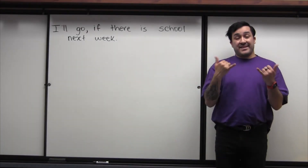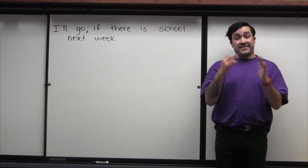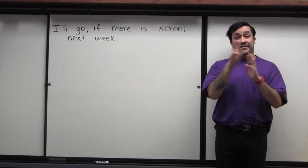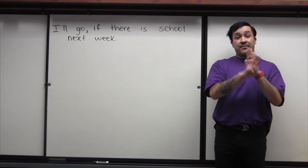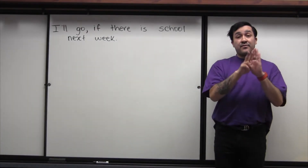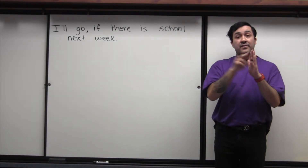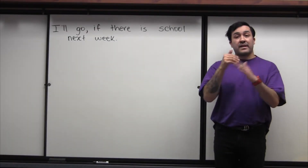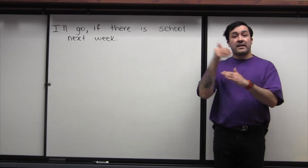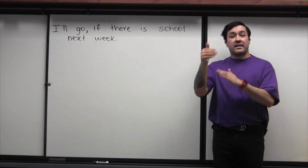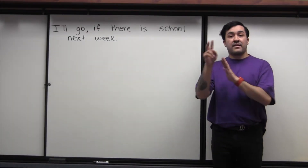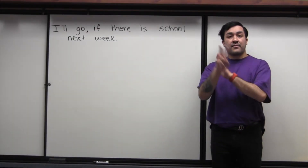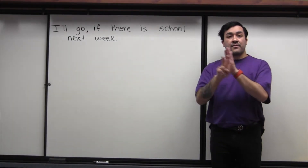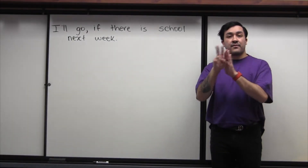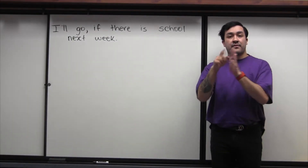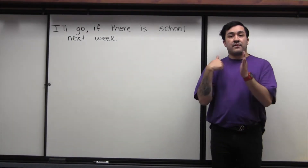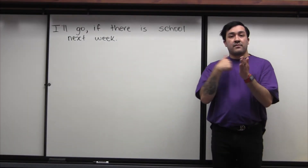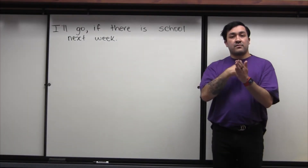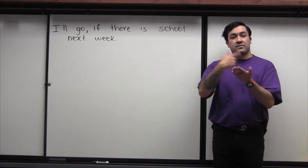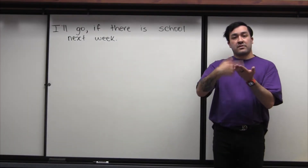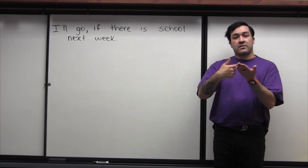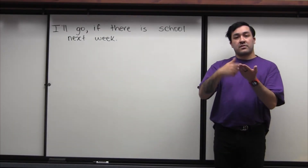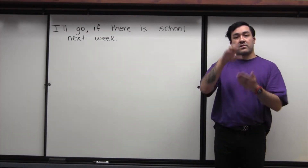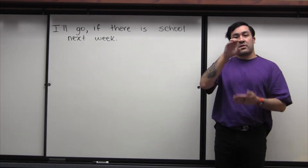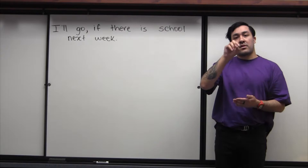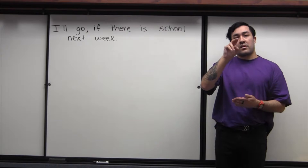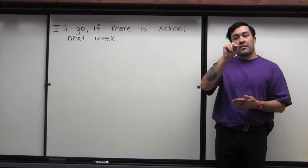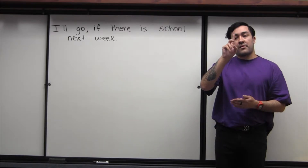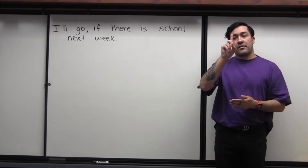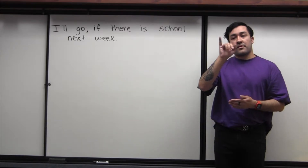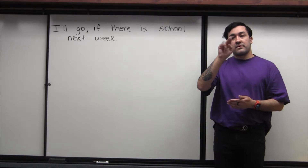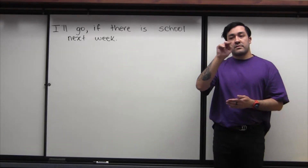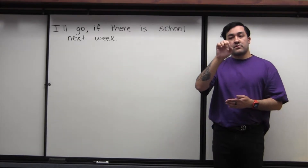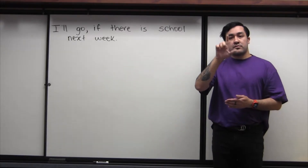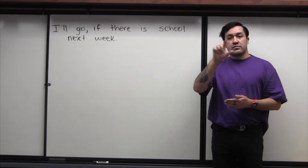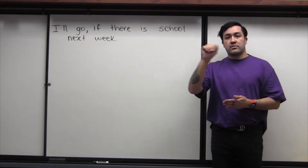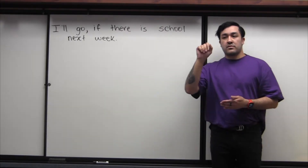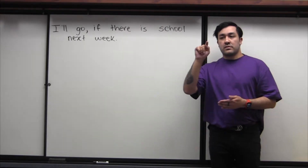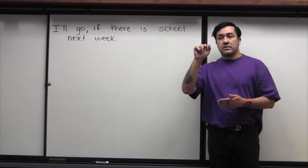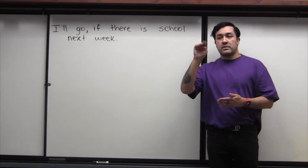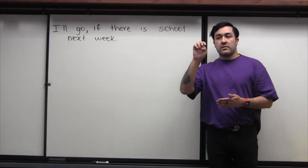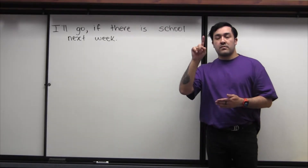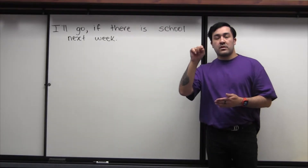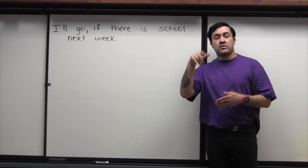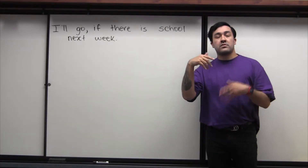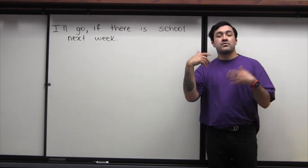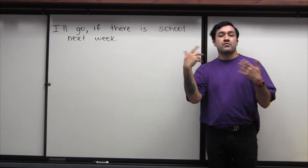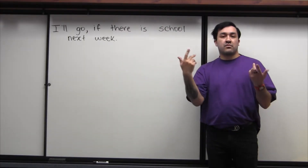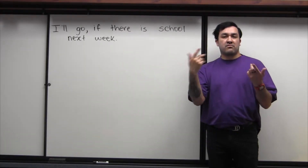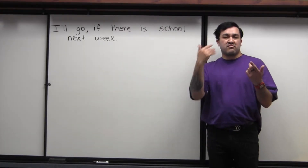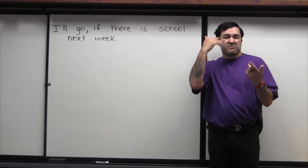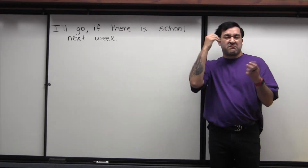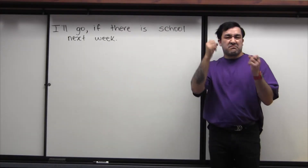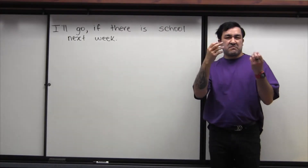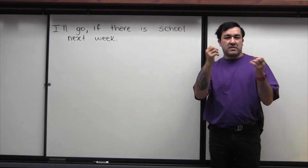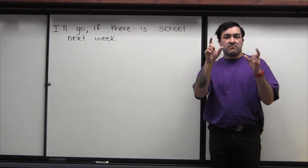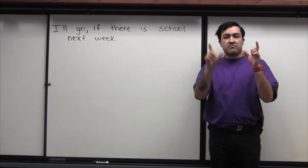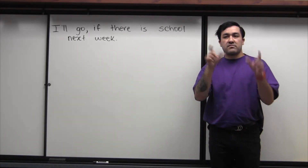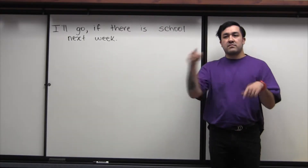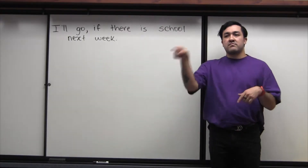Hello, in this video and in the next video, we will be discussing conditional statements, otherwise known, or what